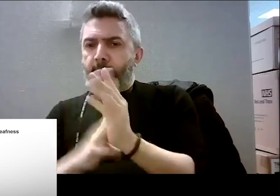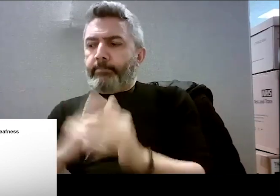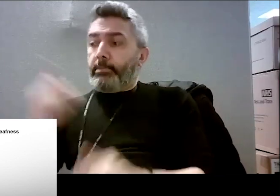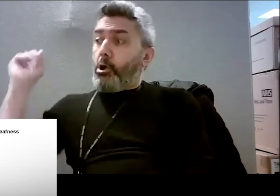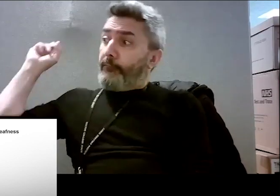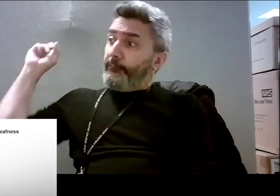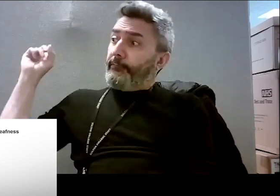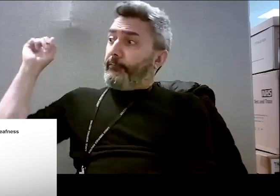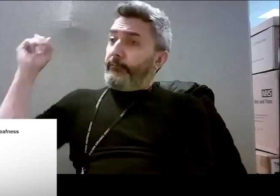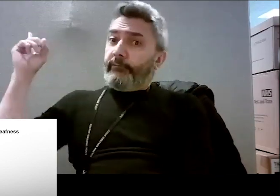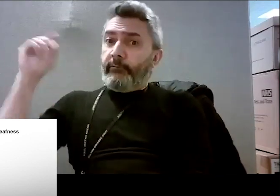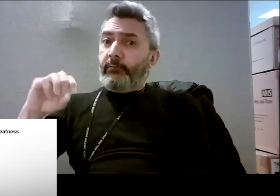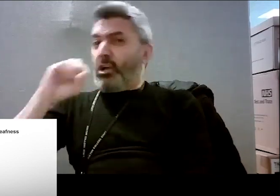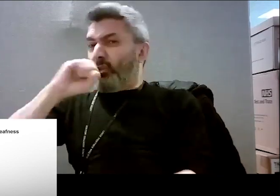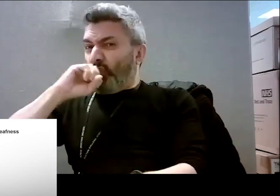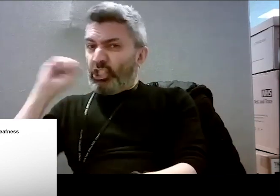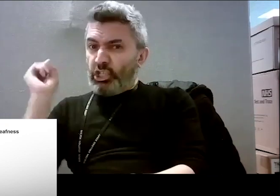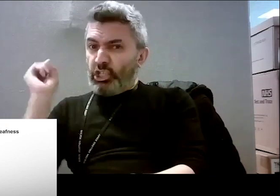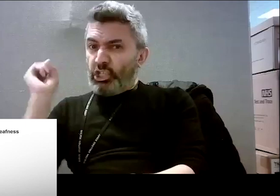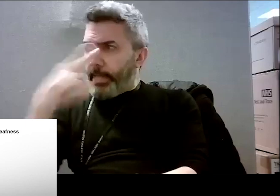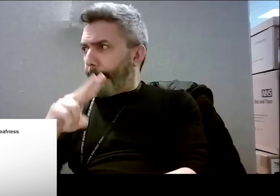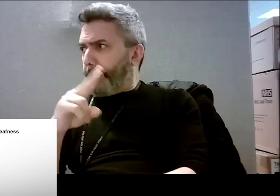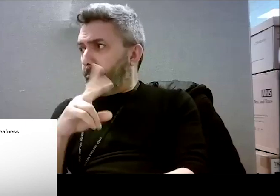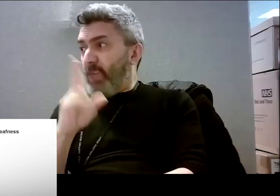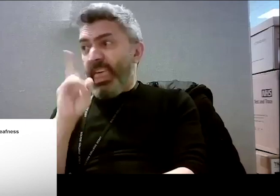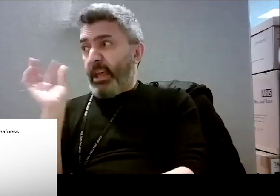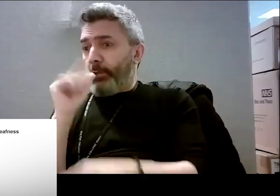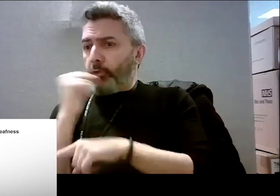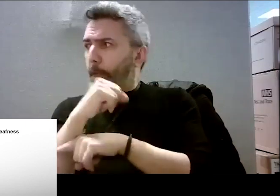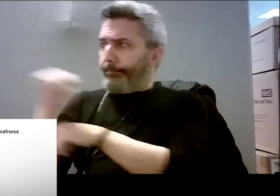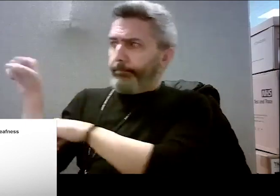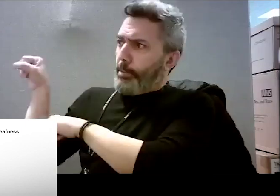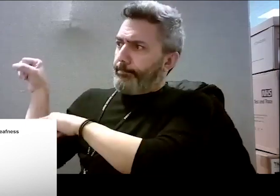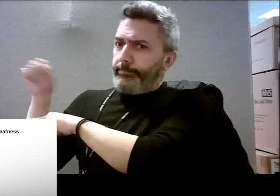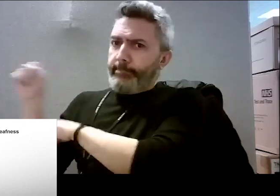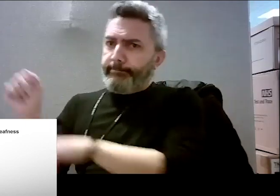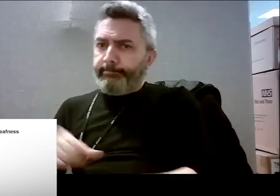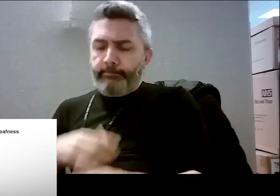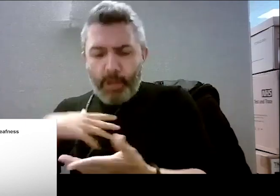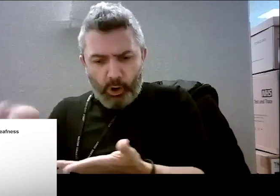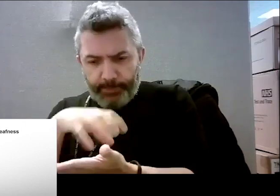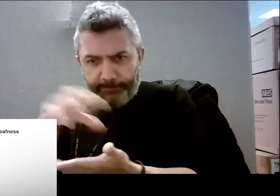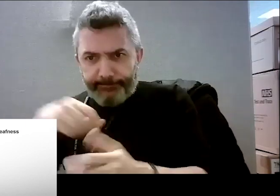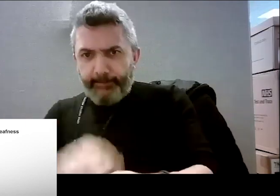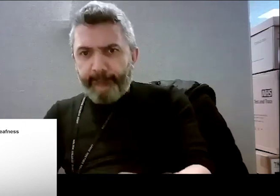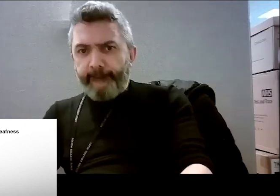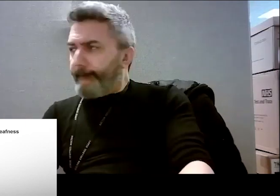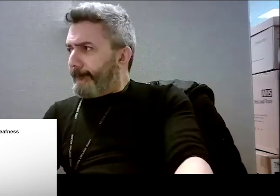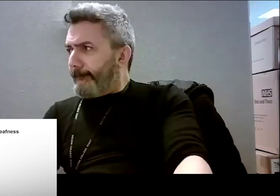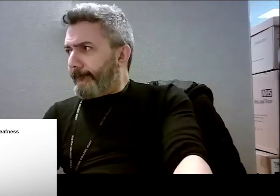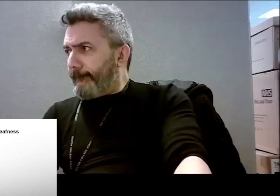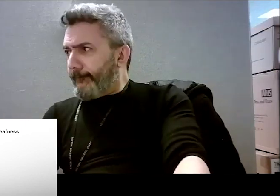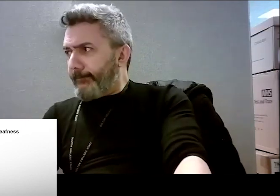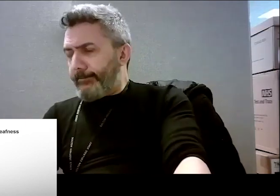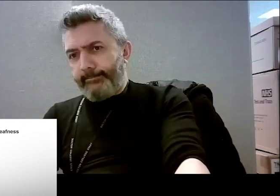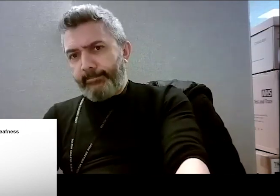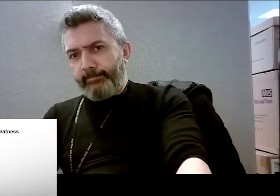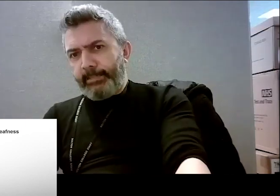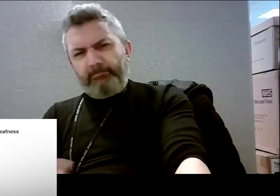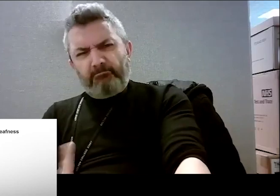playing cars, like toy cars on the floor. My mum was behind me shouting. Obviously I couldn't hear her doing this. I carried on